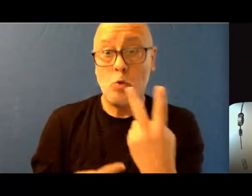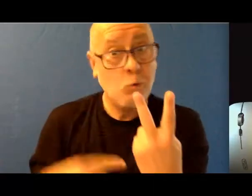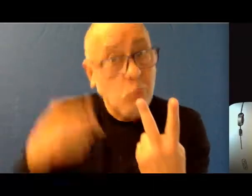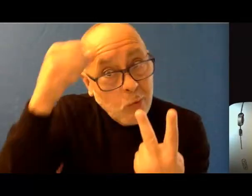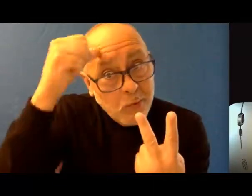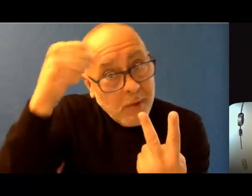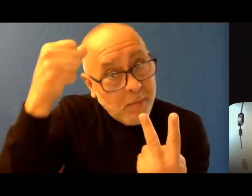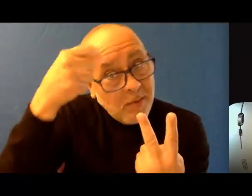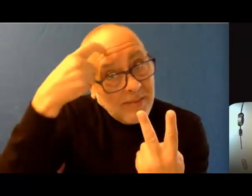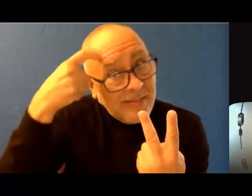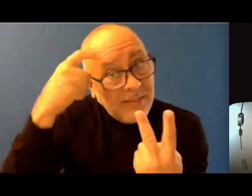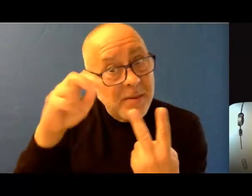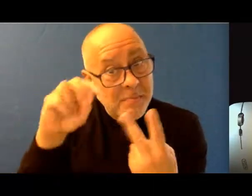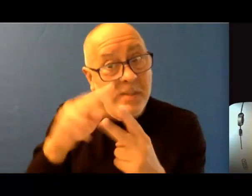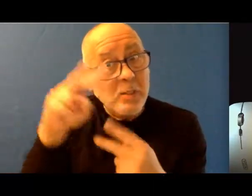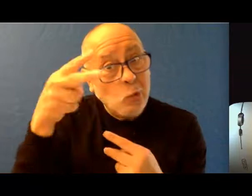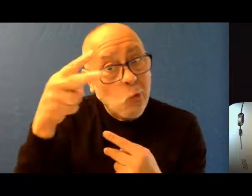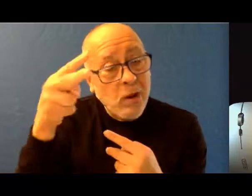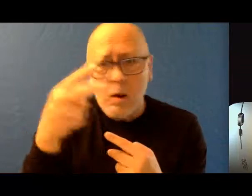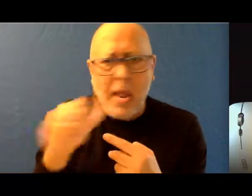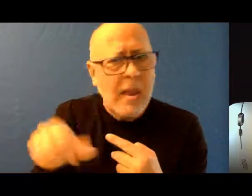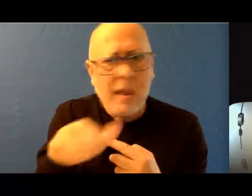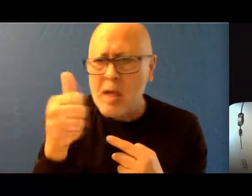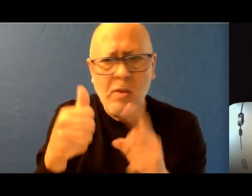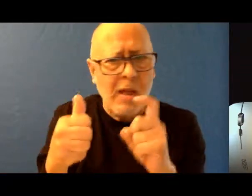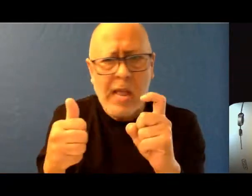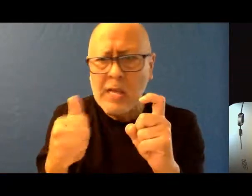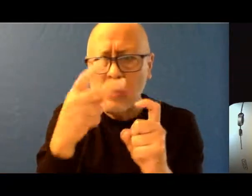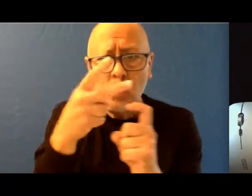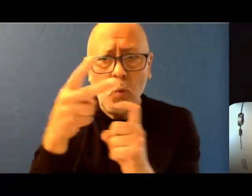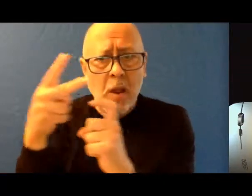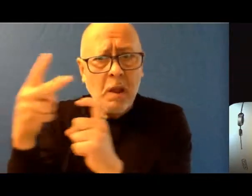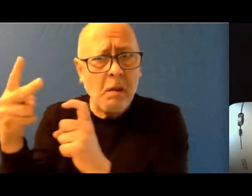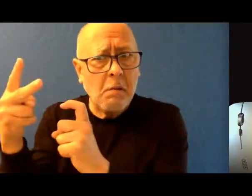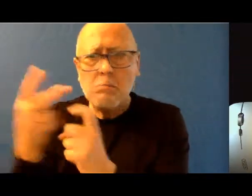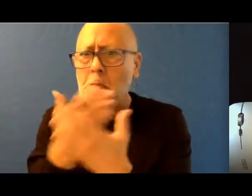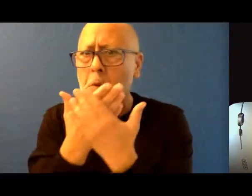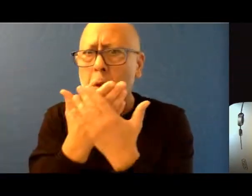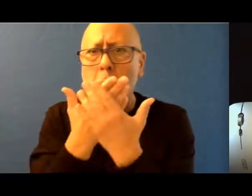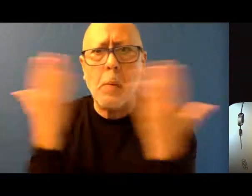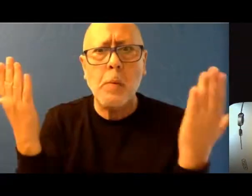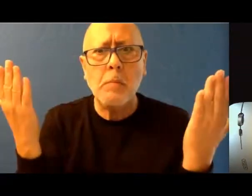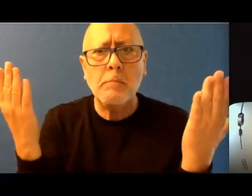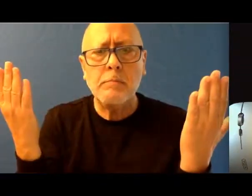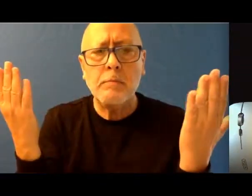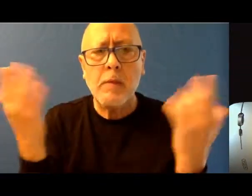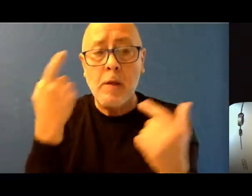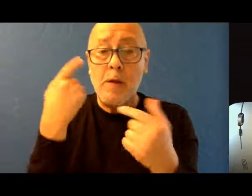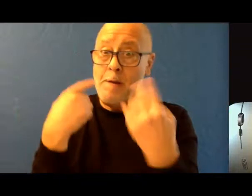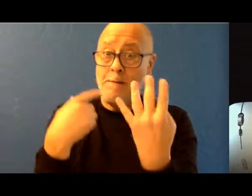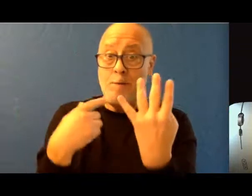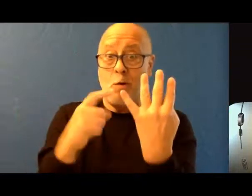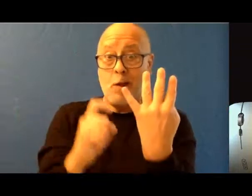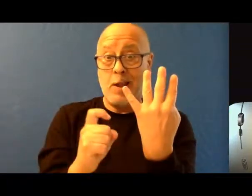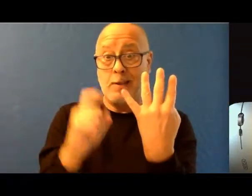squared. Do I have any other x squared in this equation? No. So 4x squared gets to